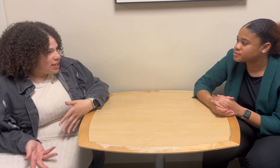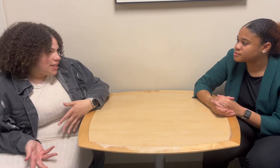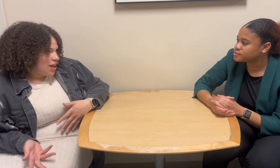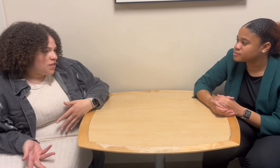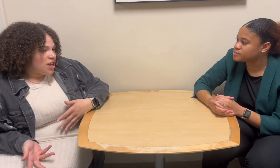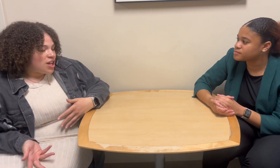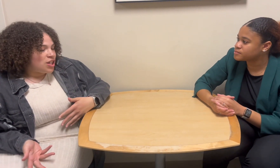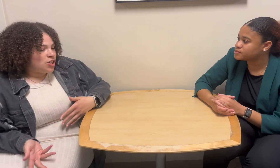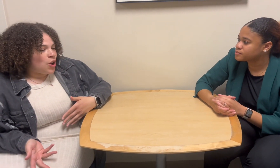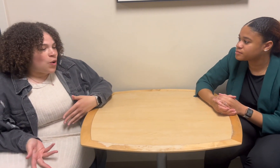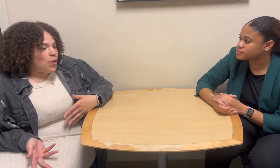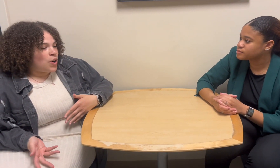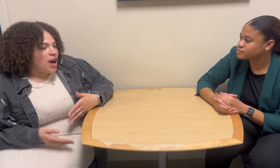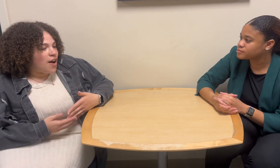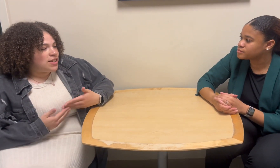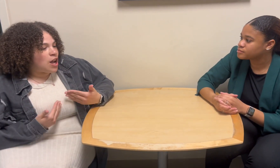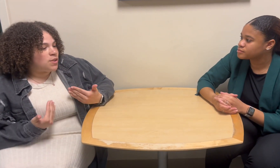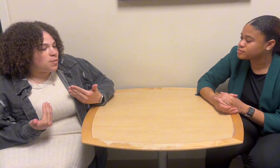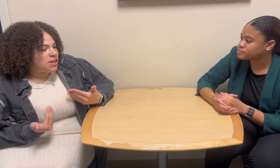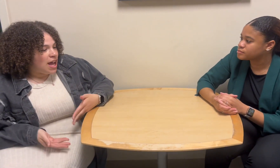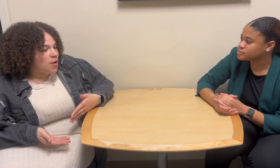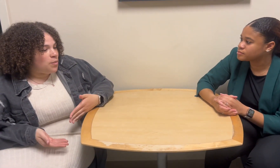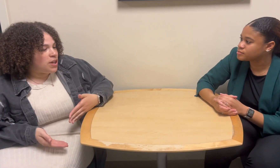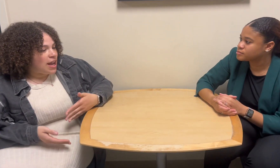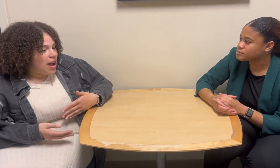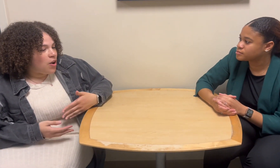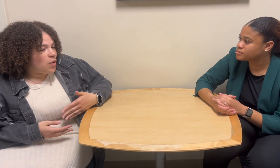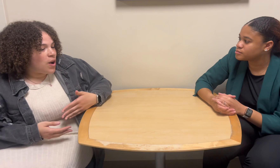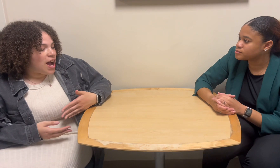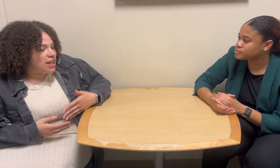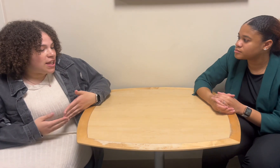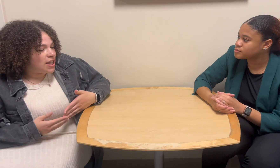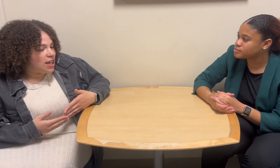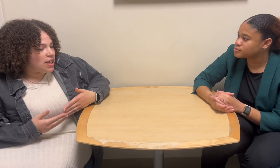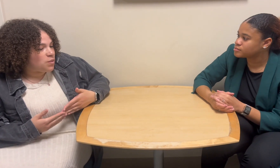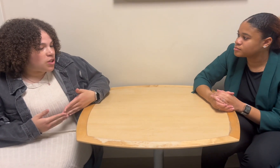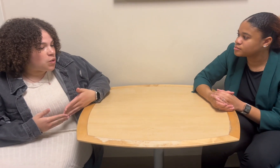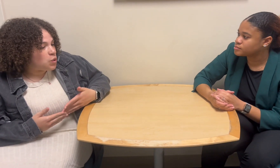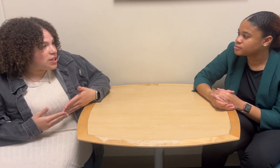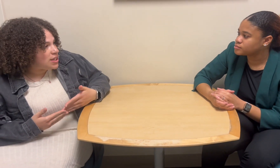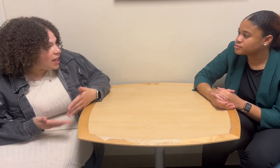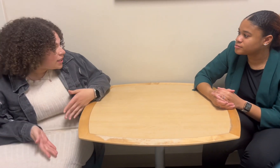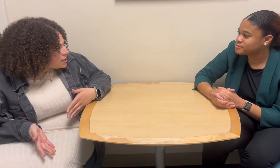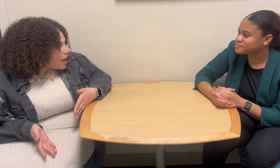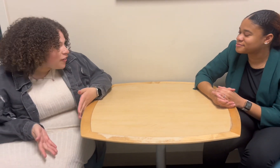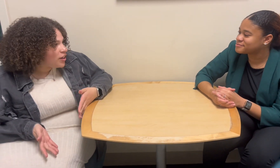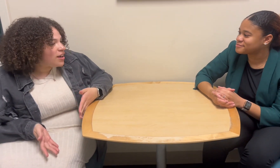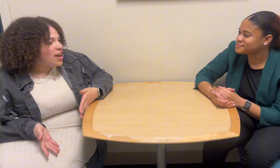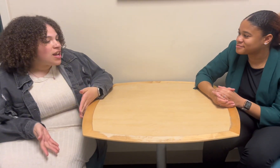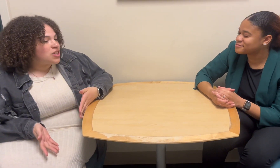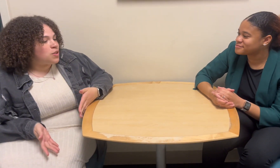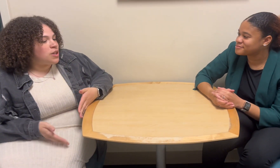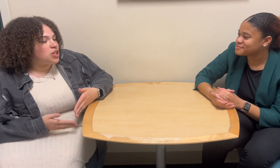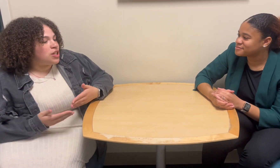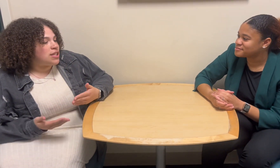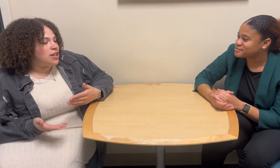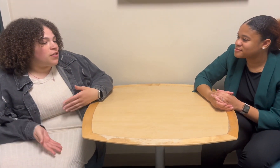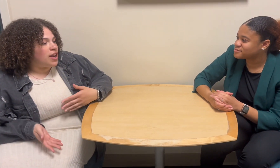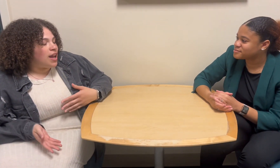deaf. So obviously I was upset, but now I think it is one of the coolest things ever, just because she is different, and we have